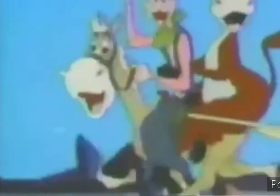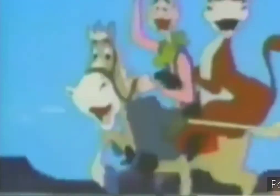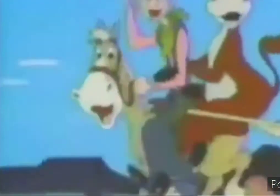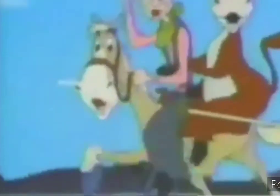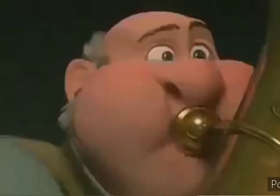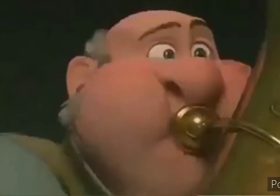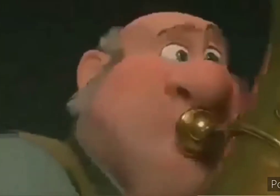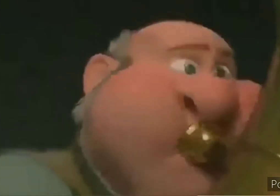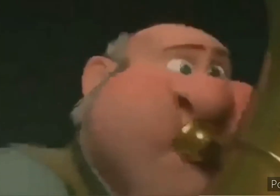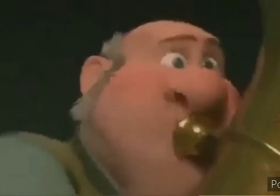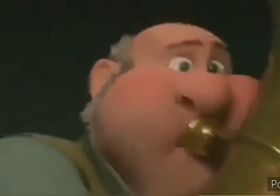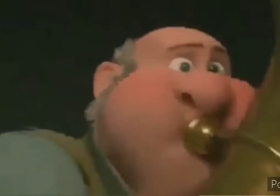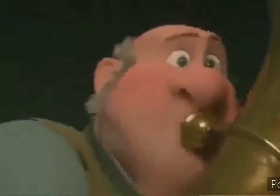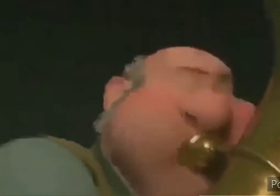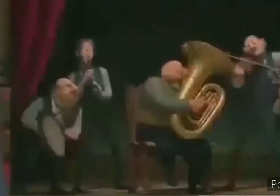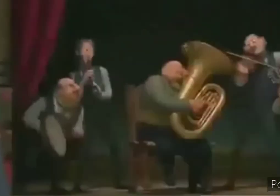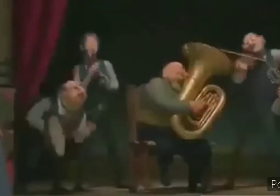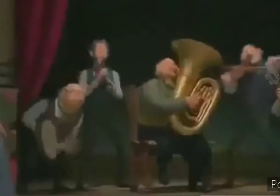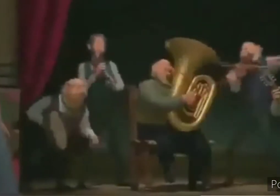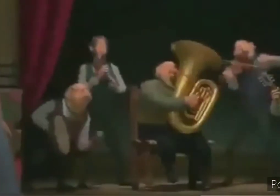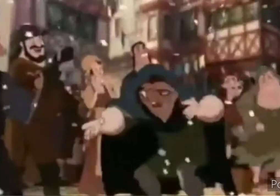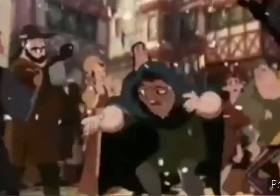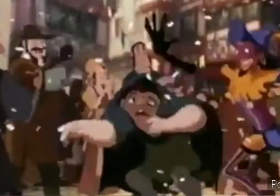know where it's at, they know that bluff is so.